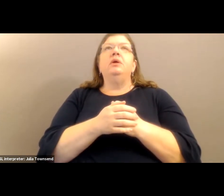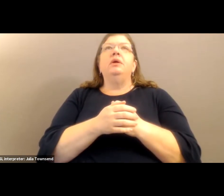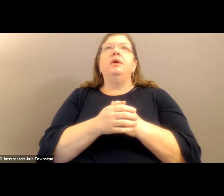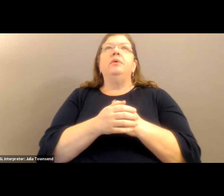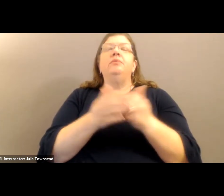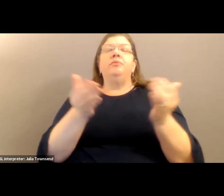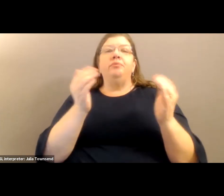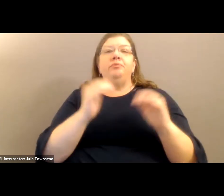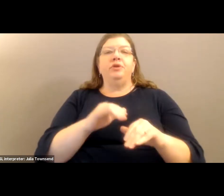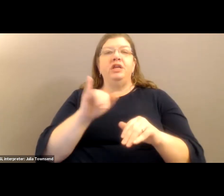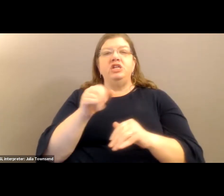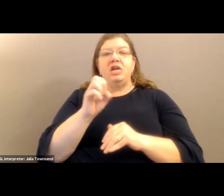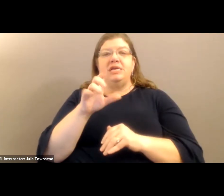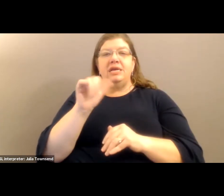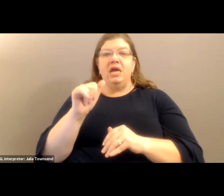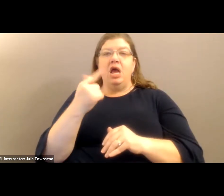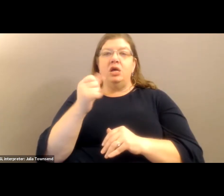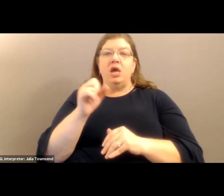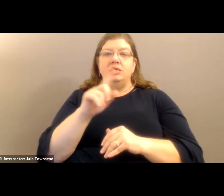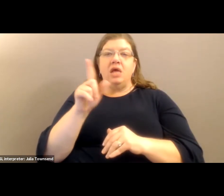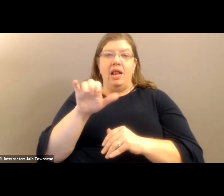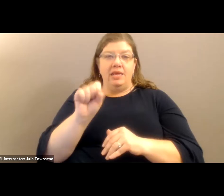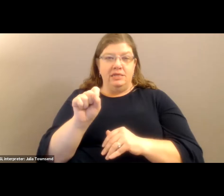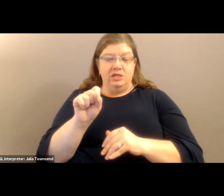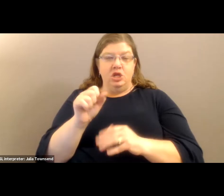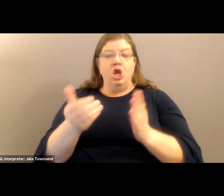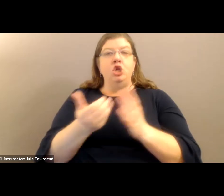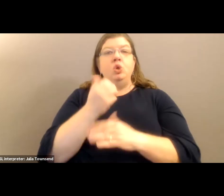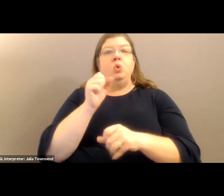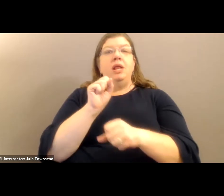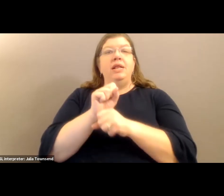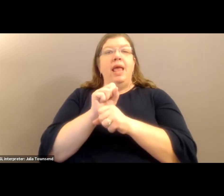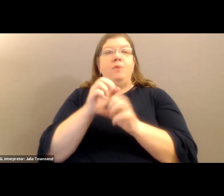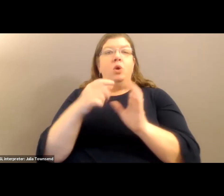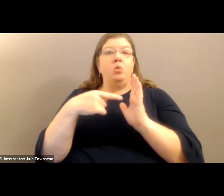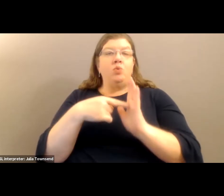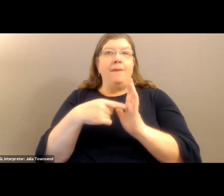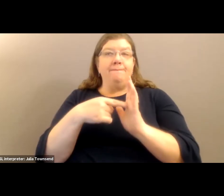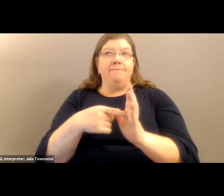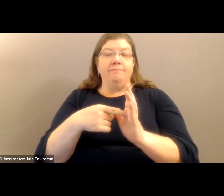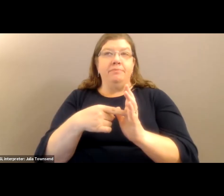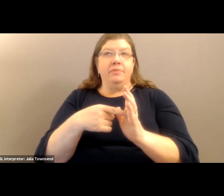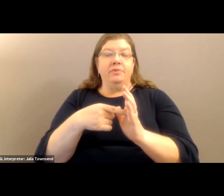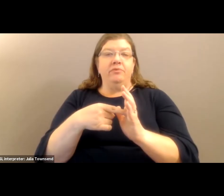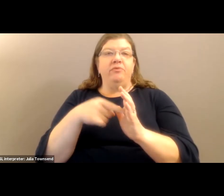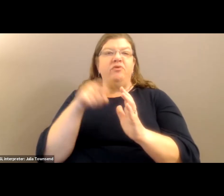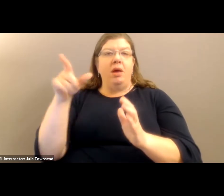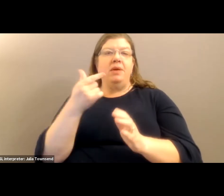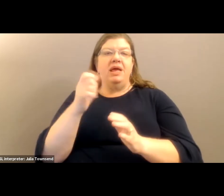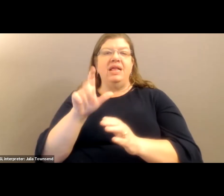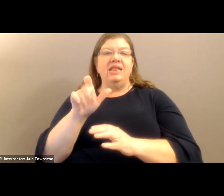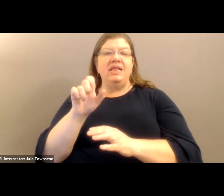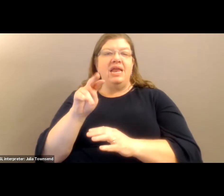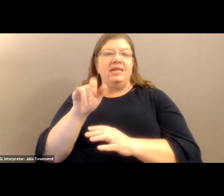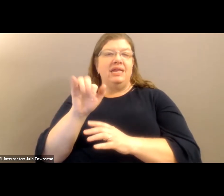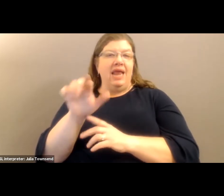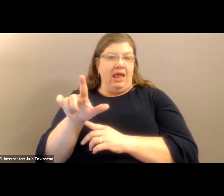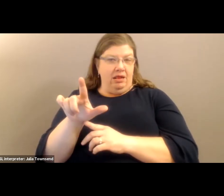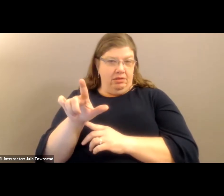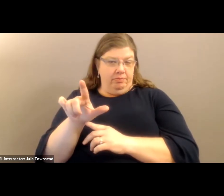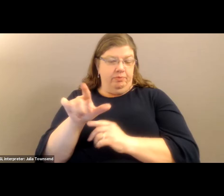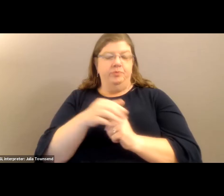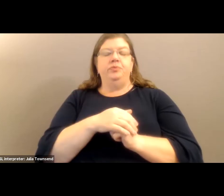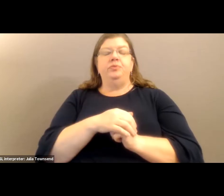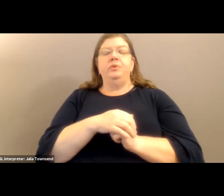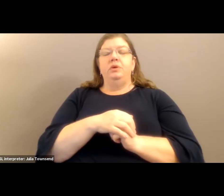and also Jessica Gonzalez, who's our new labor rep out of the office in Glendale for CSEA. So